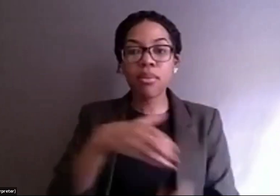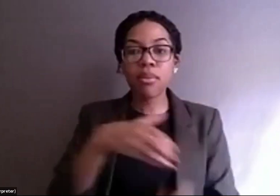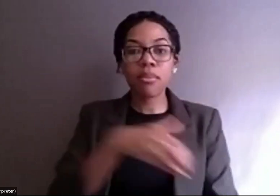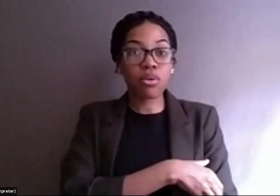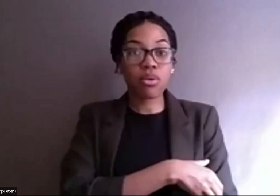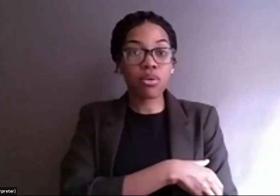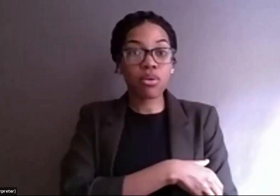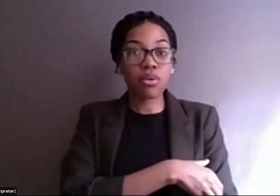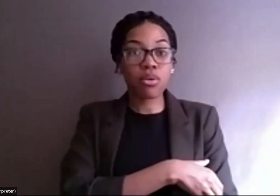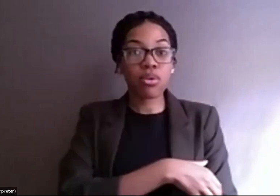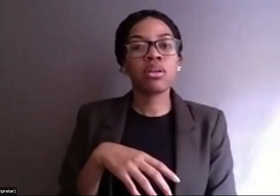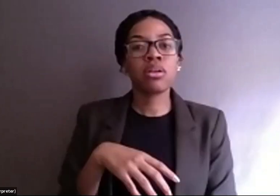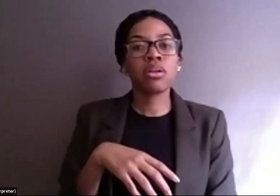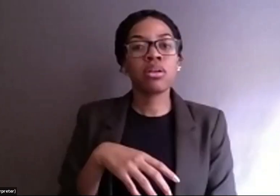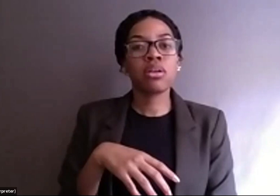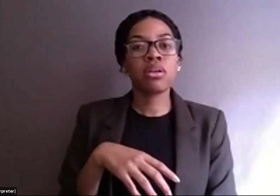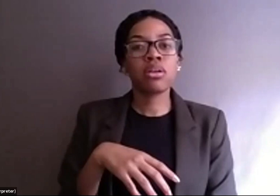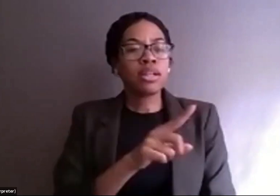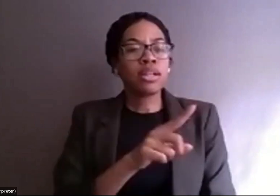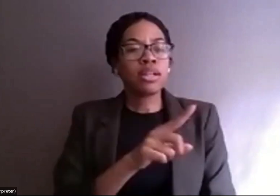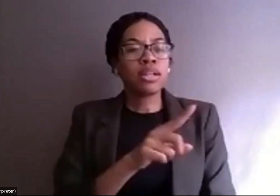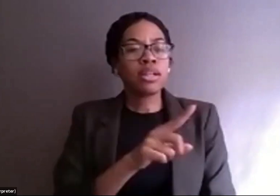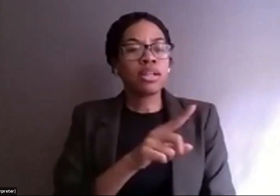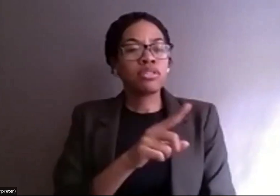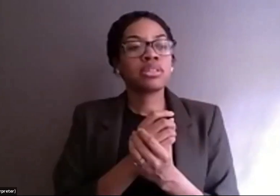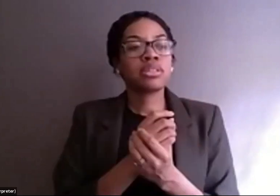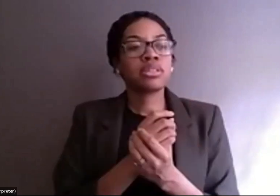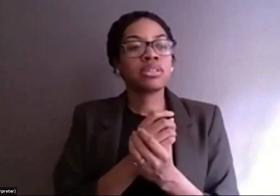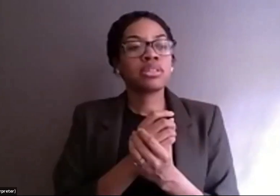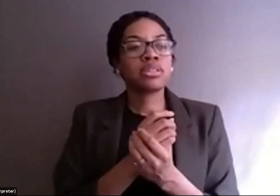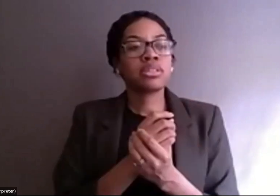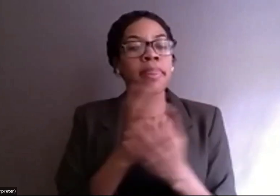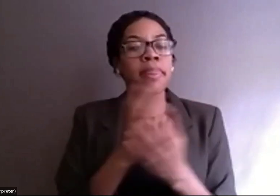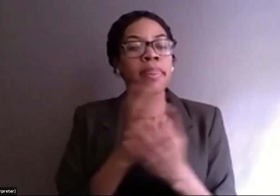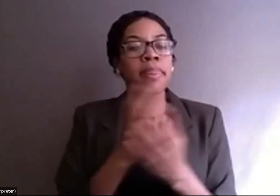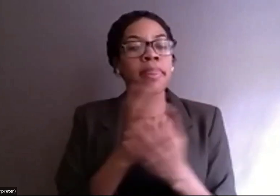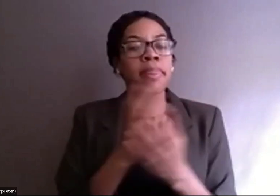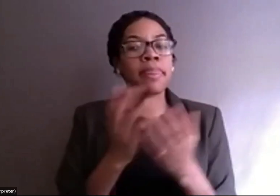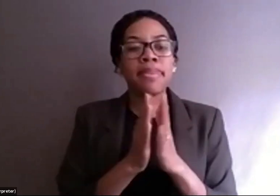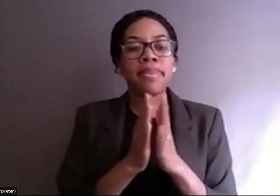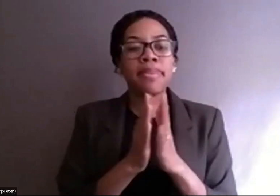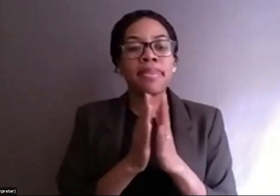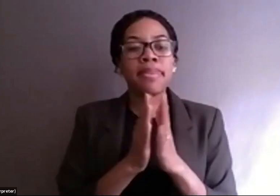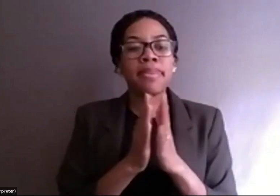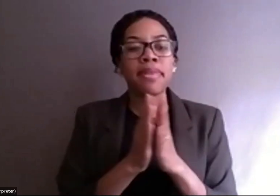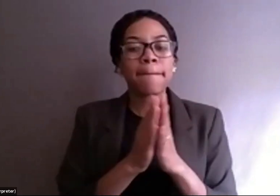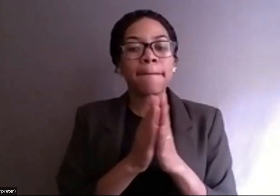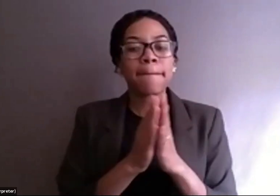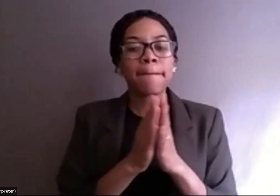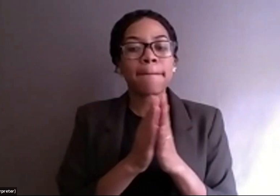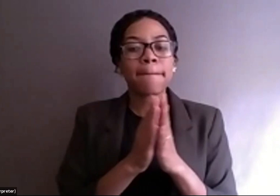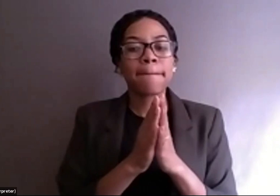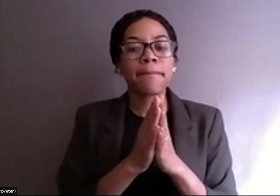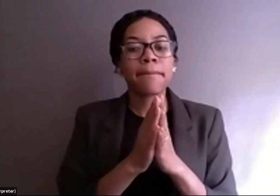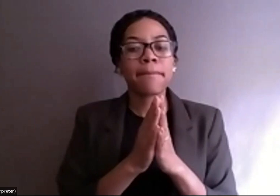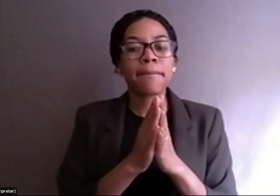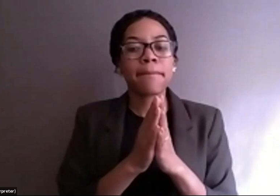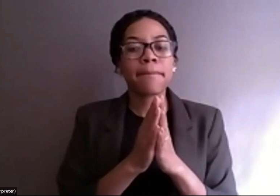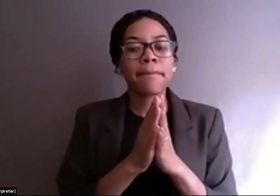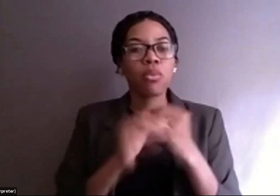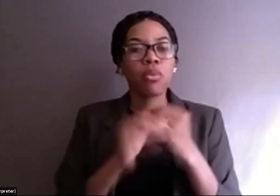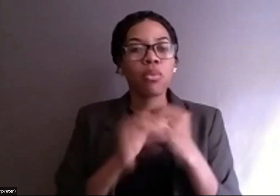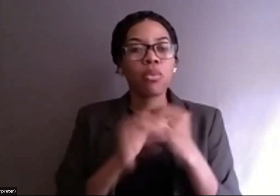what would you want teachers to teach about power based on your lived experiences? And if you could